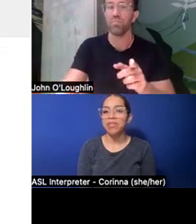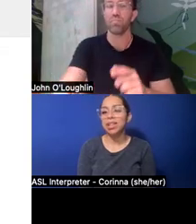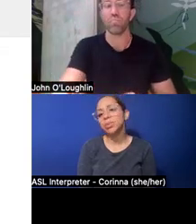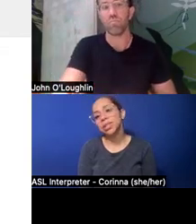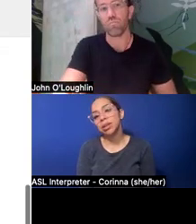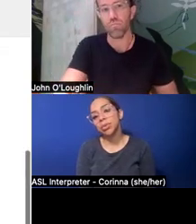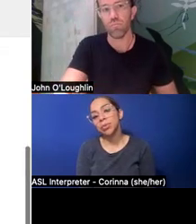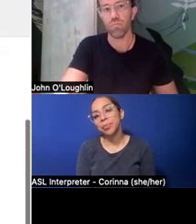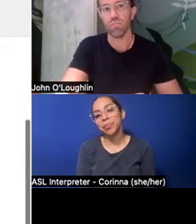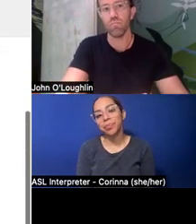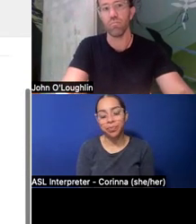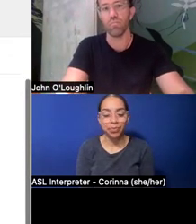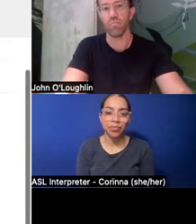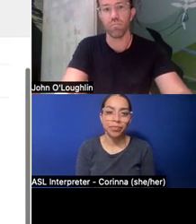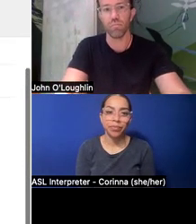So there you have it. That's one example.